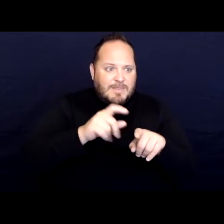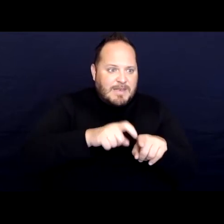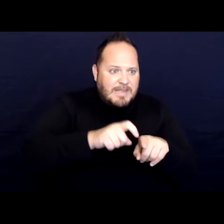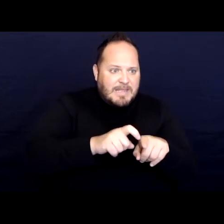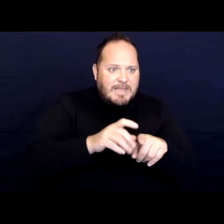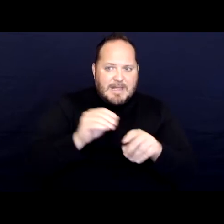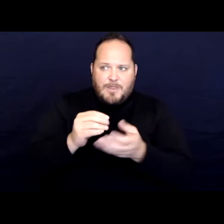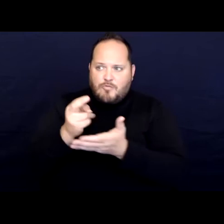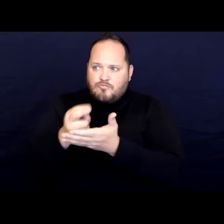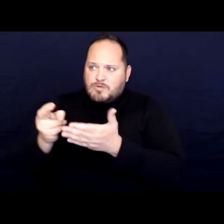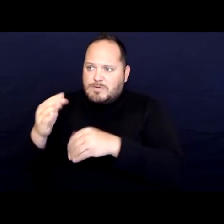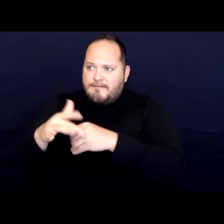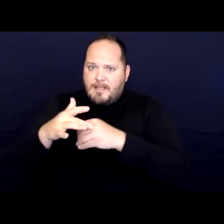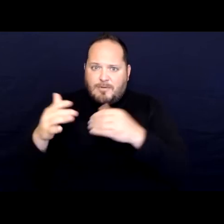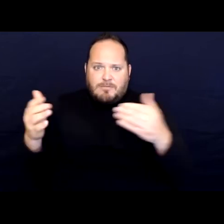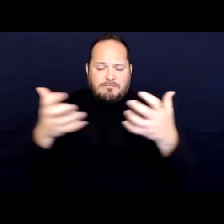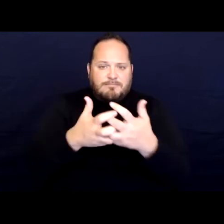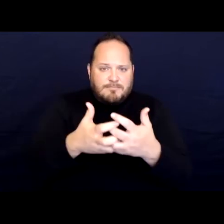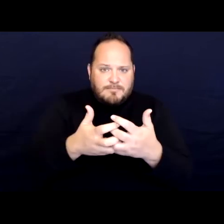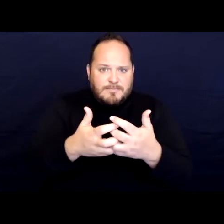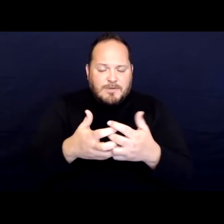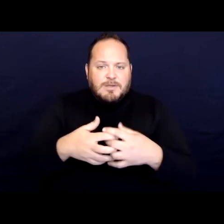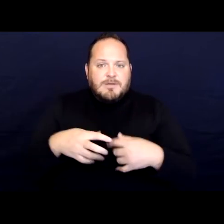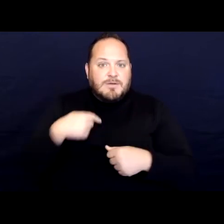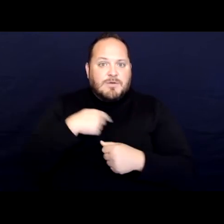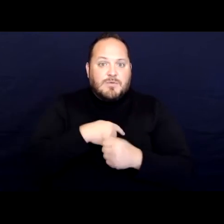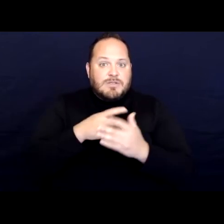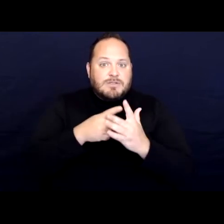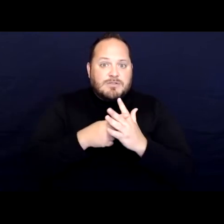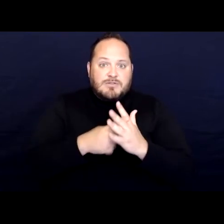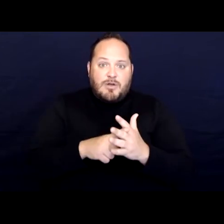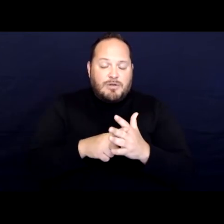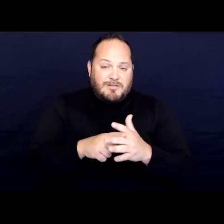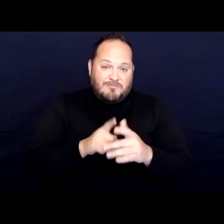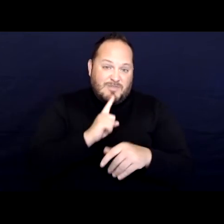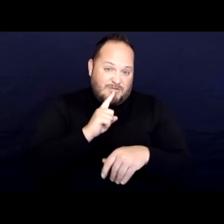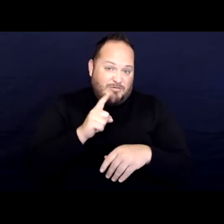And so we started very early,